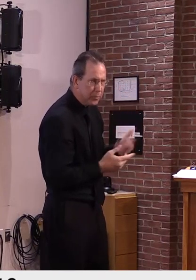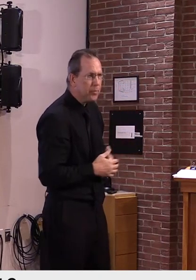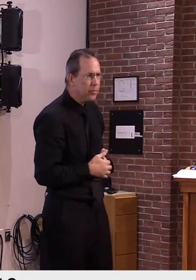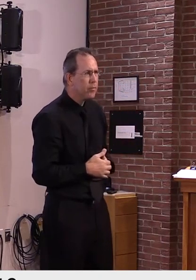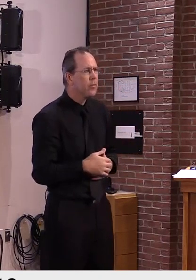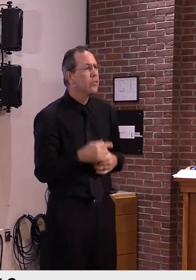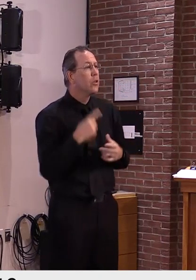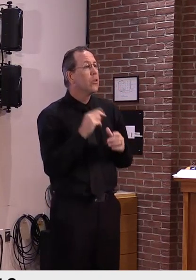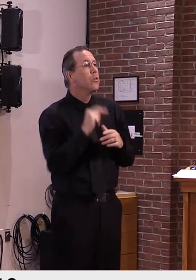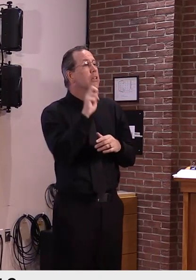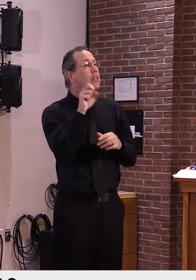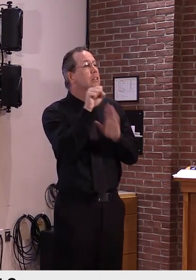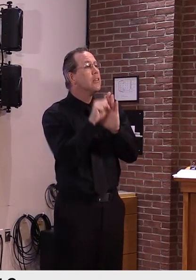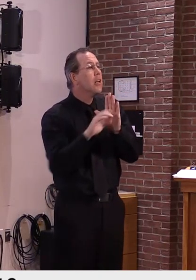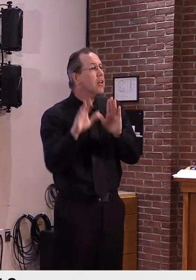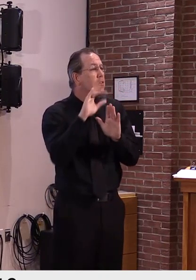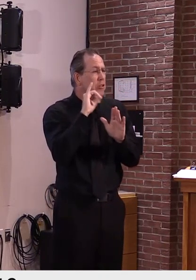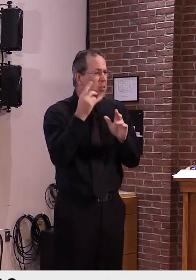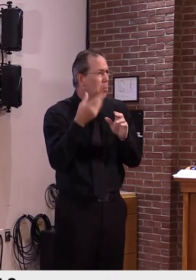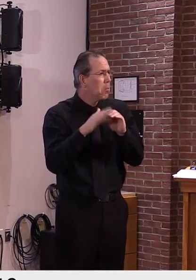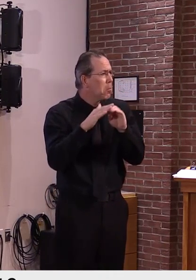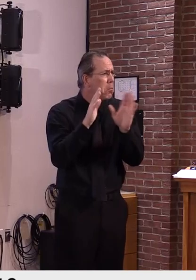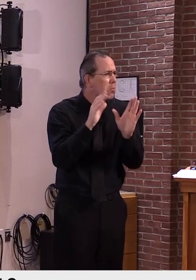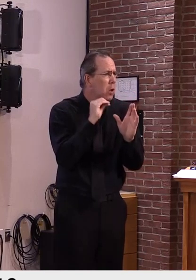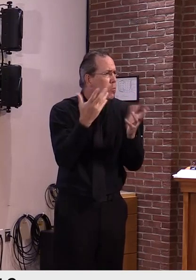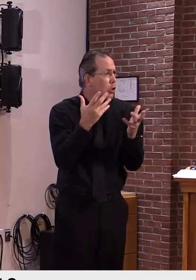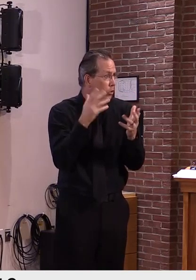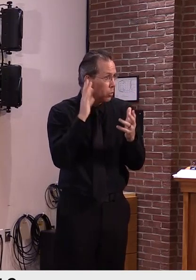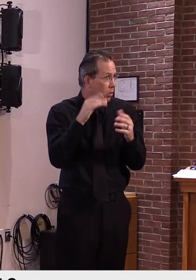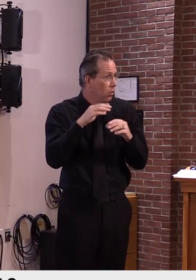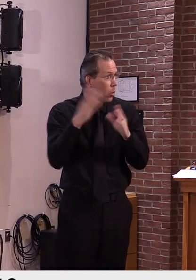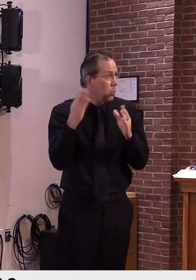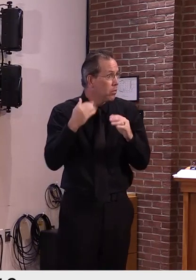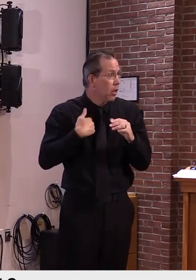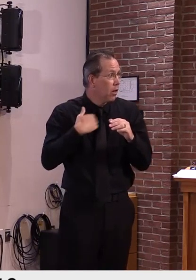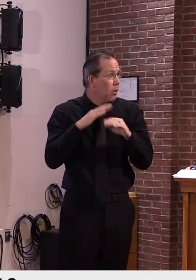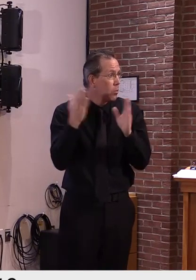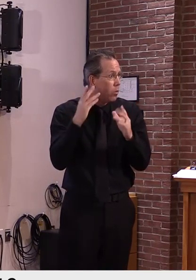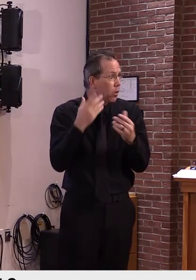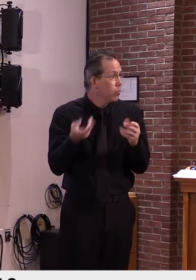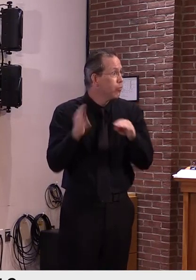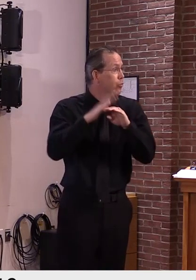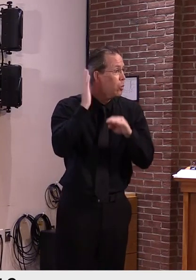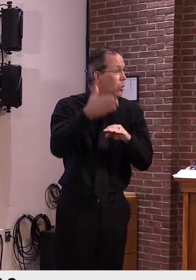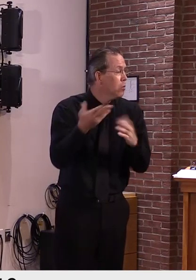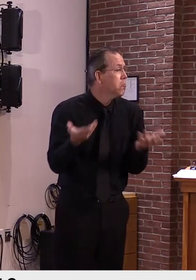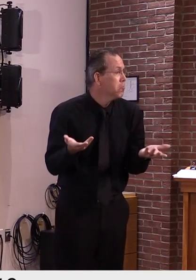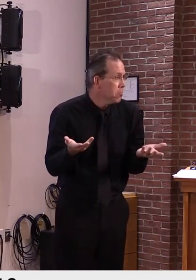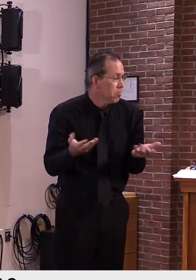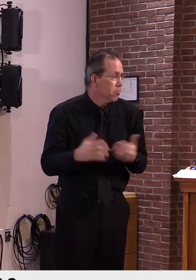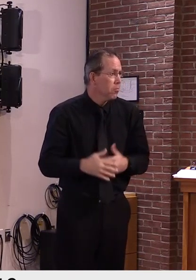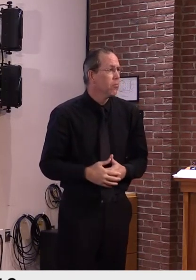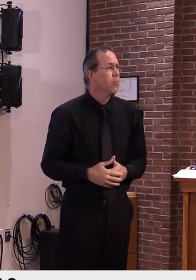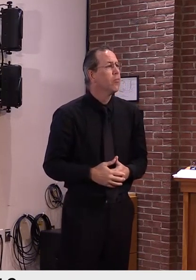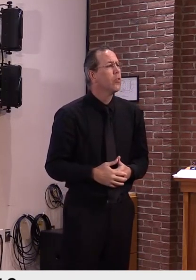So that is accounting for a lot of the increase that we're seeing the last couple of weeks. So I think that's something important context to point out. But we are